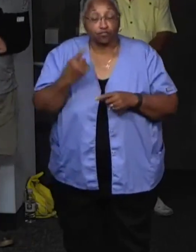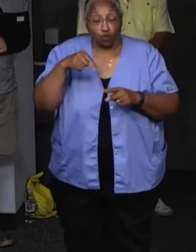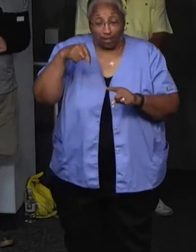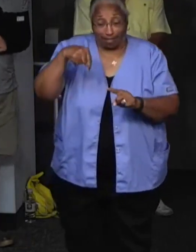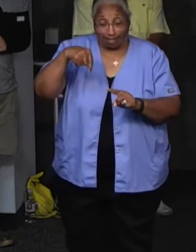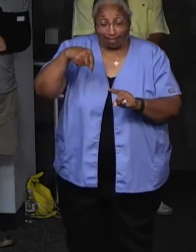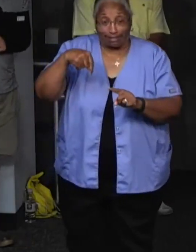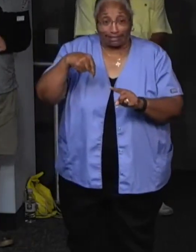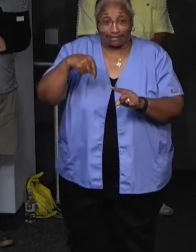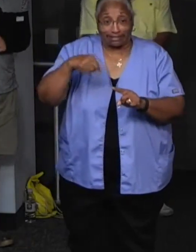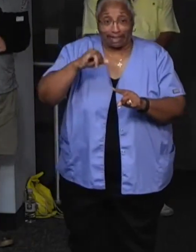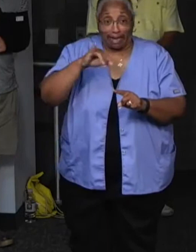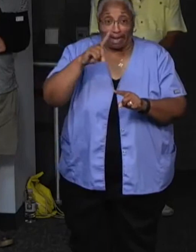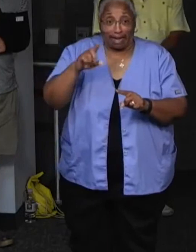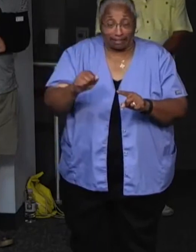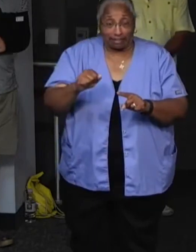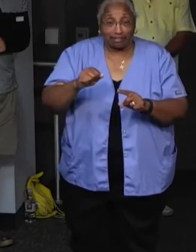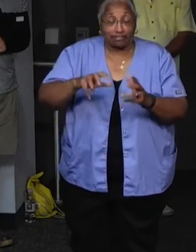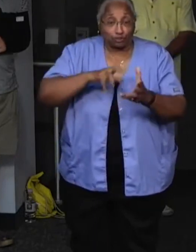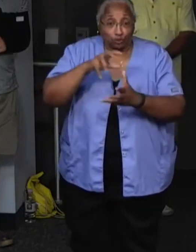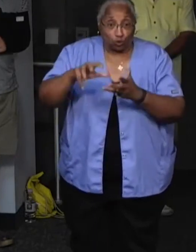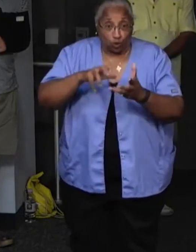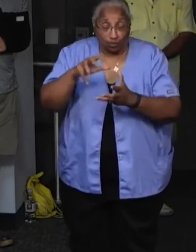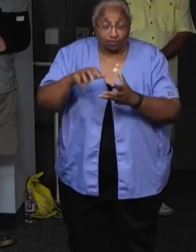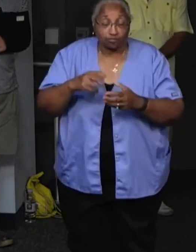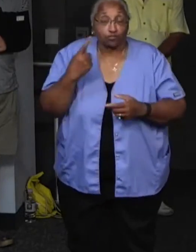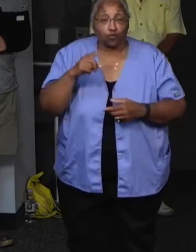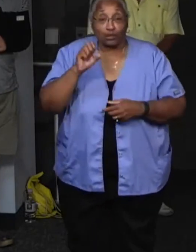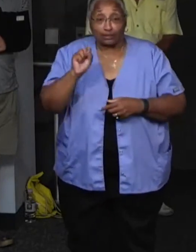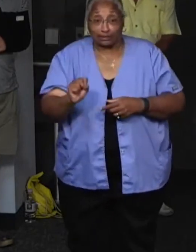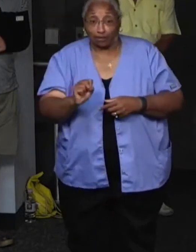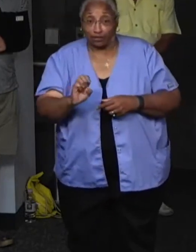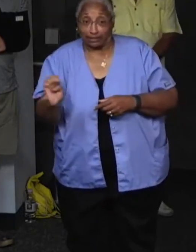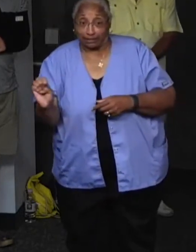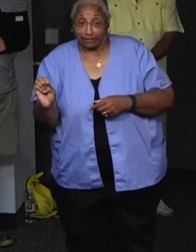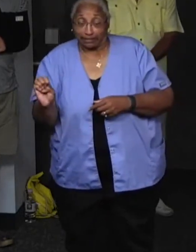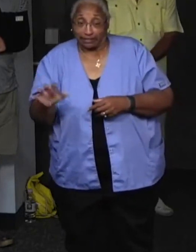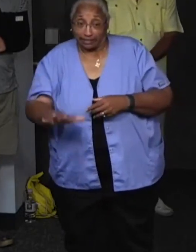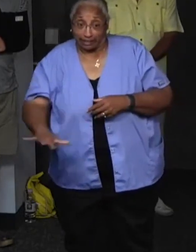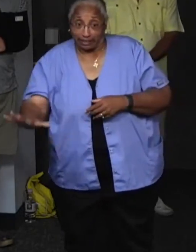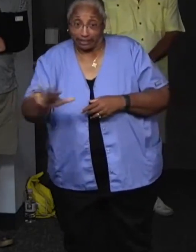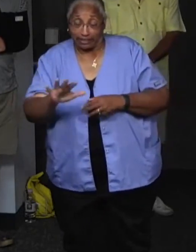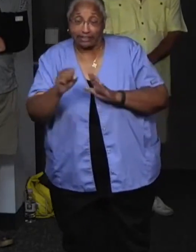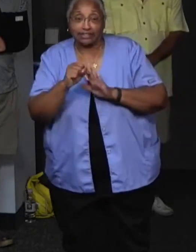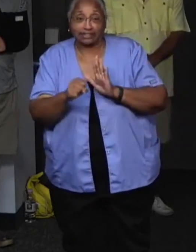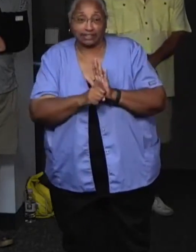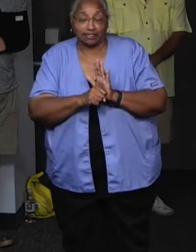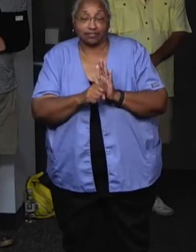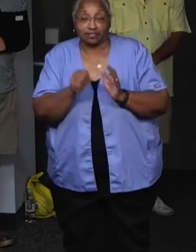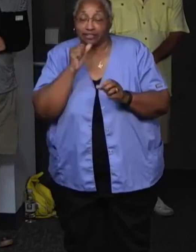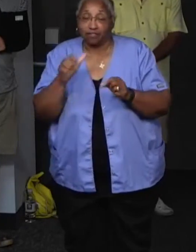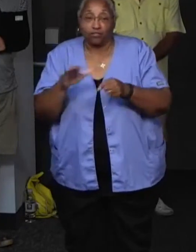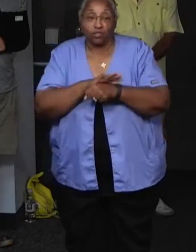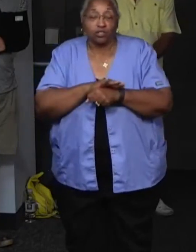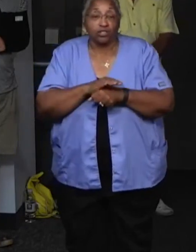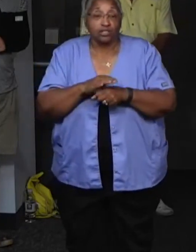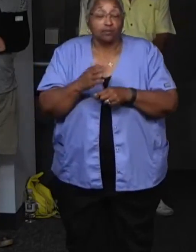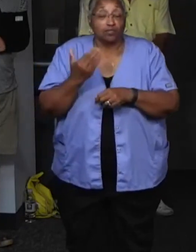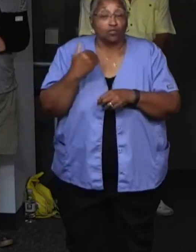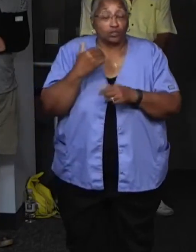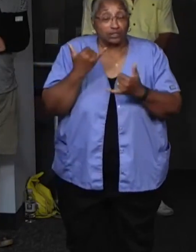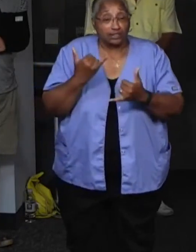the damage assessments are still ongoing. And this is just for the southeast region of the state, not the full footprint. So earlier today we had